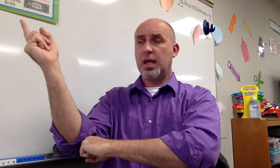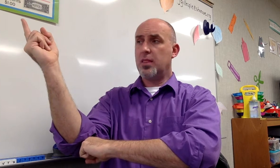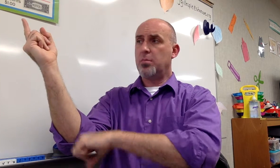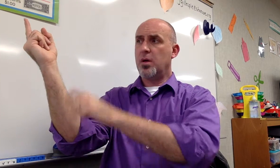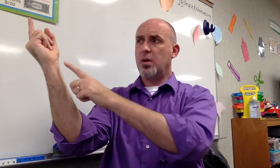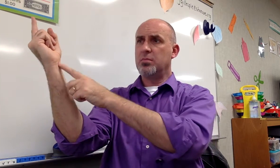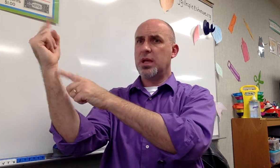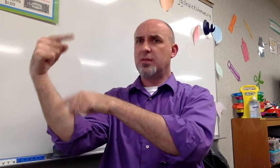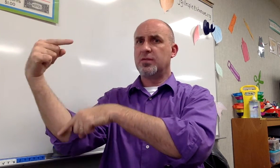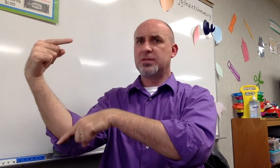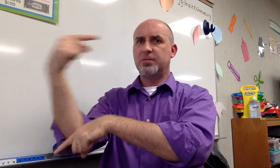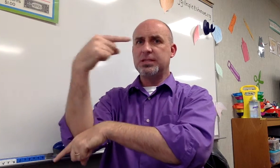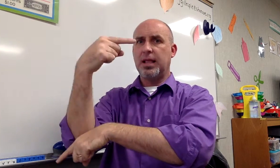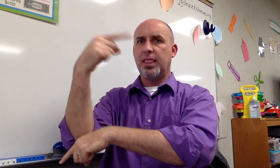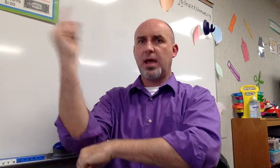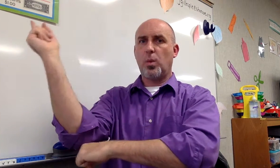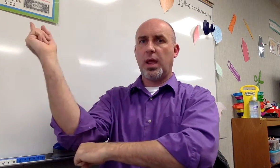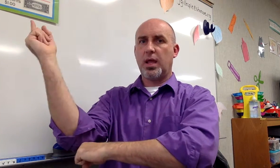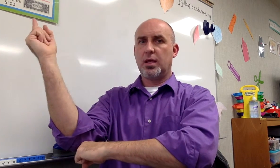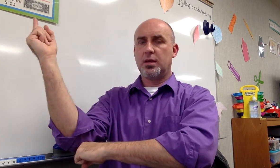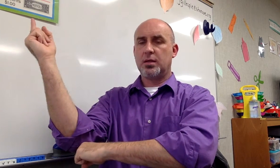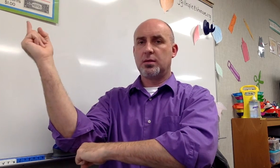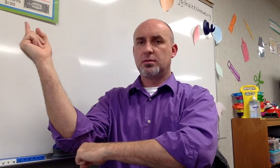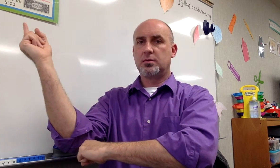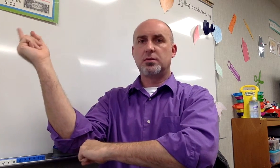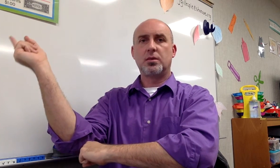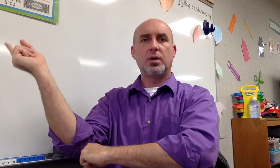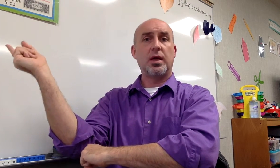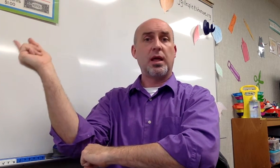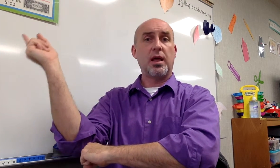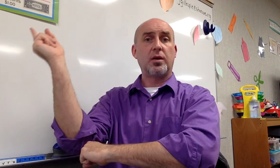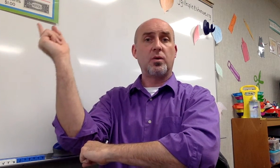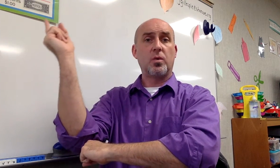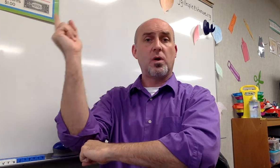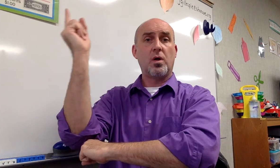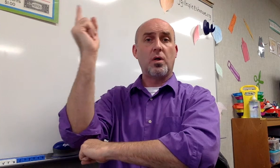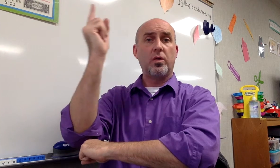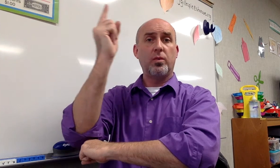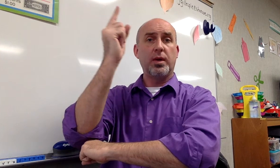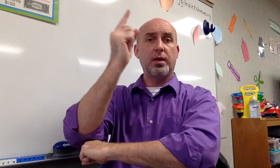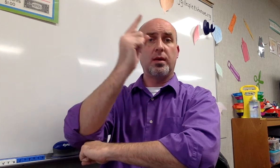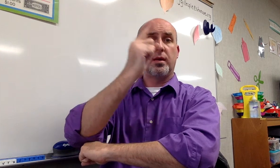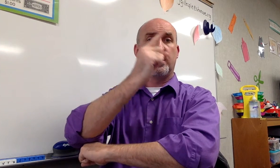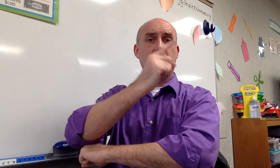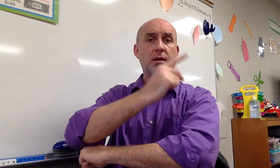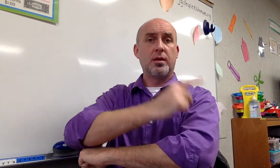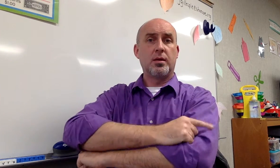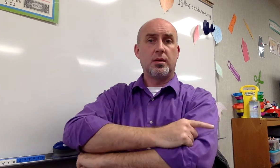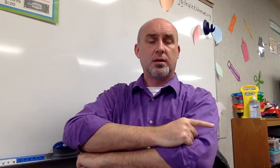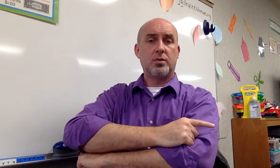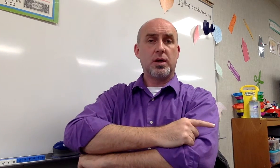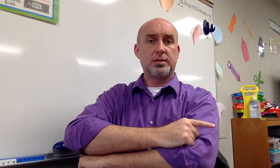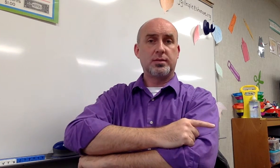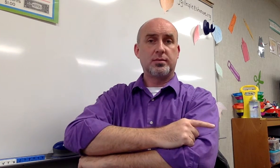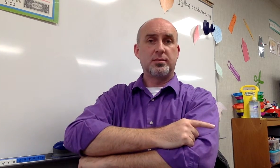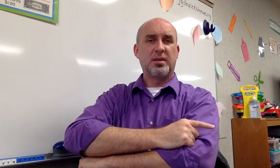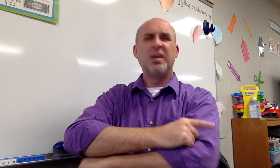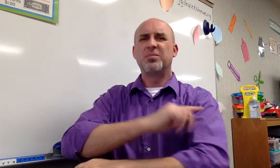the palm kind of is facing that way. So I go all the way across. This kind